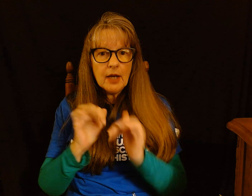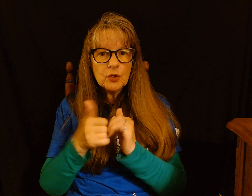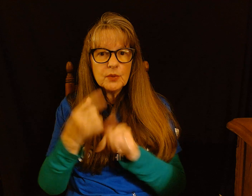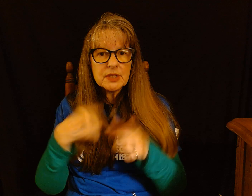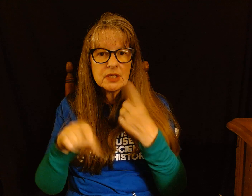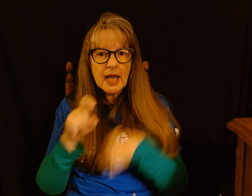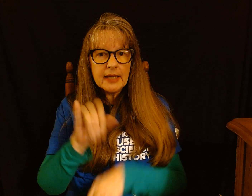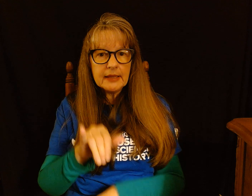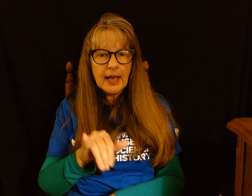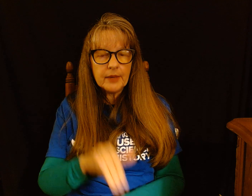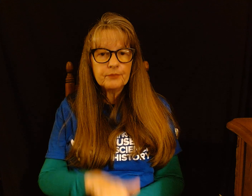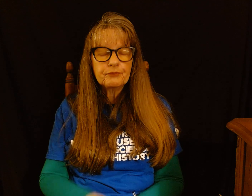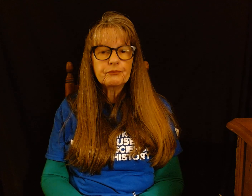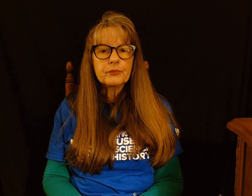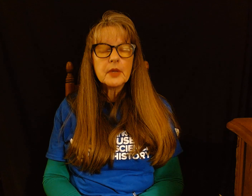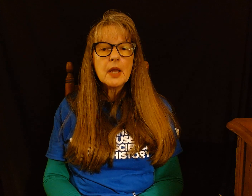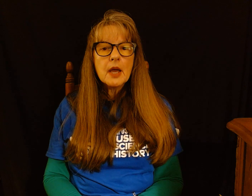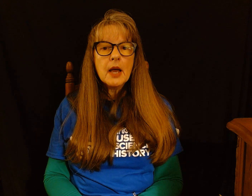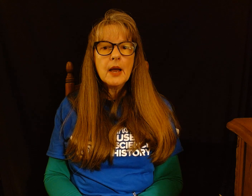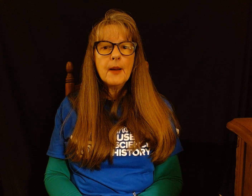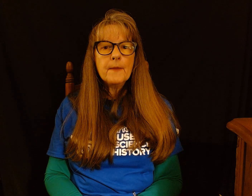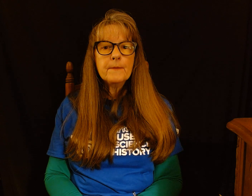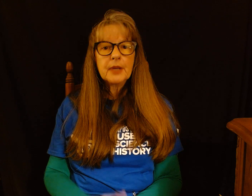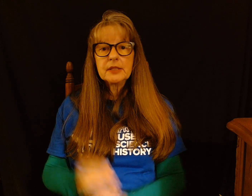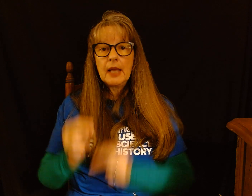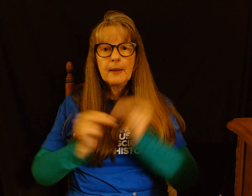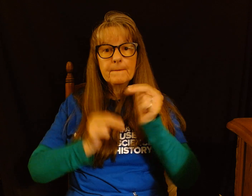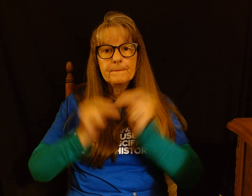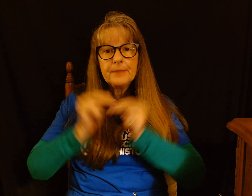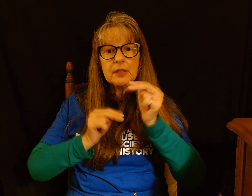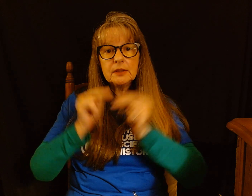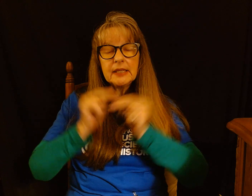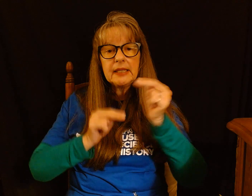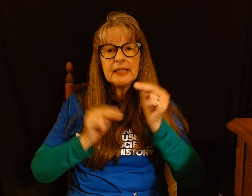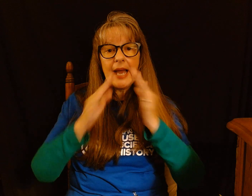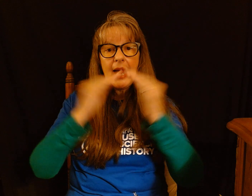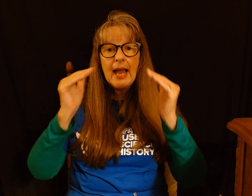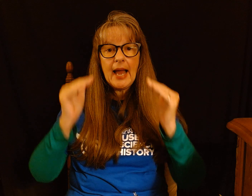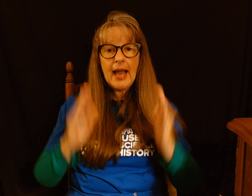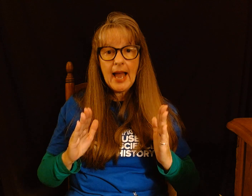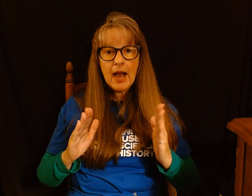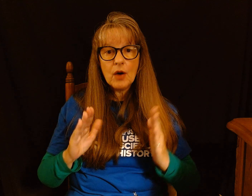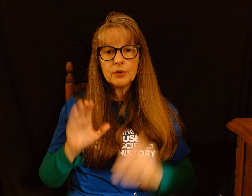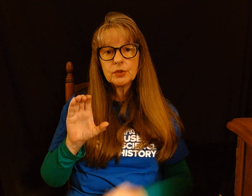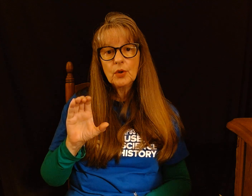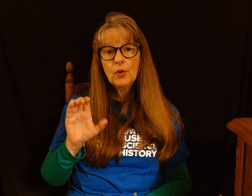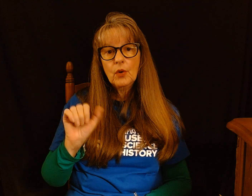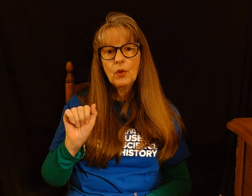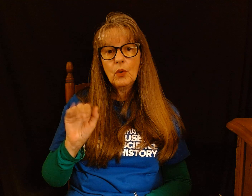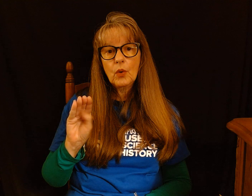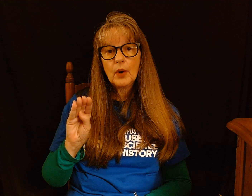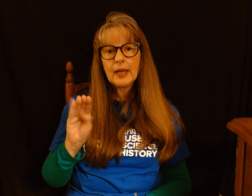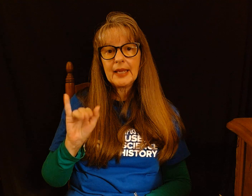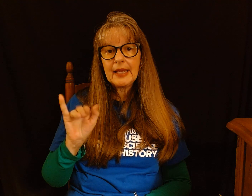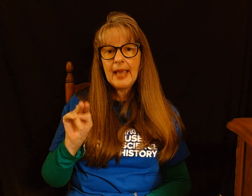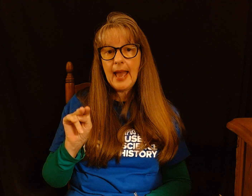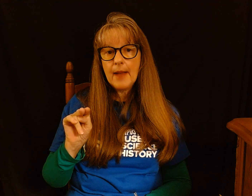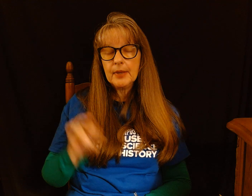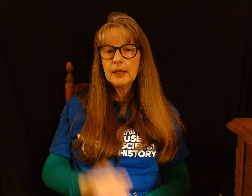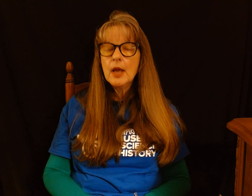would sign that. Because like building a house or a cabin, we